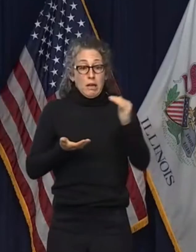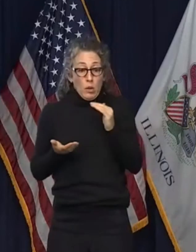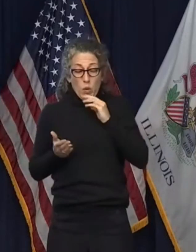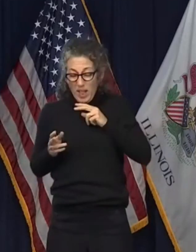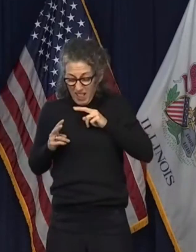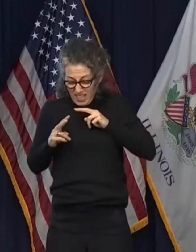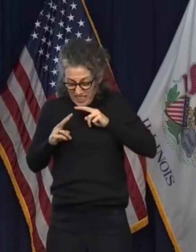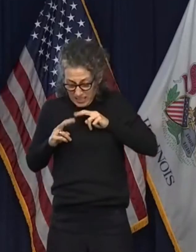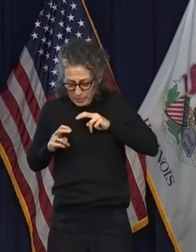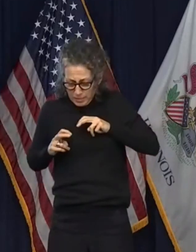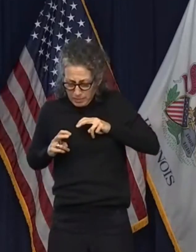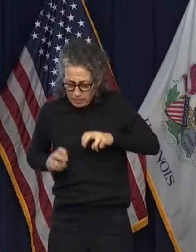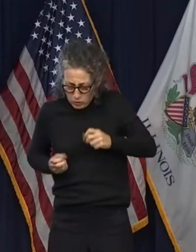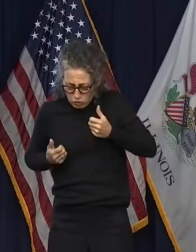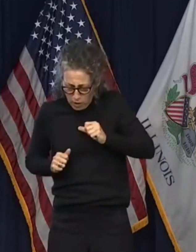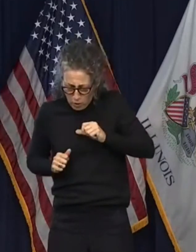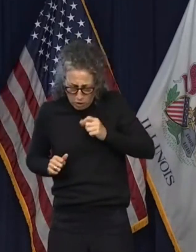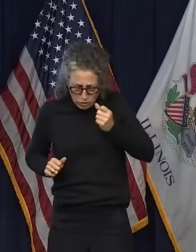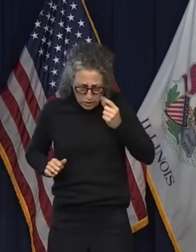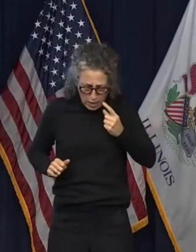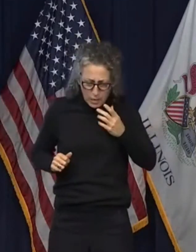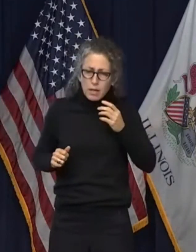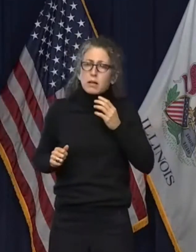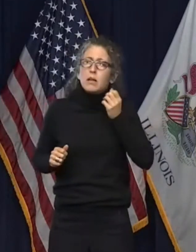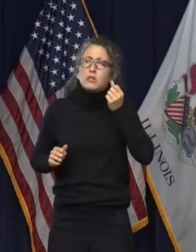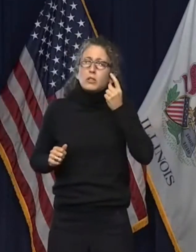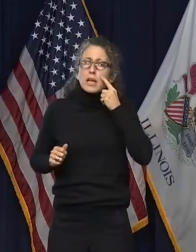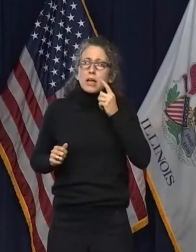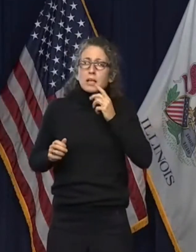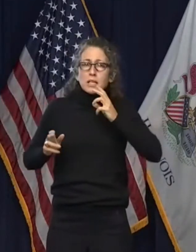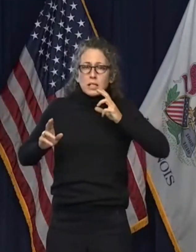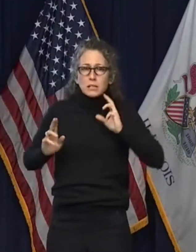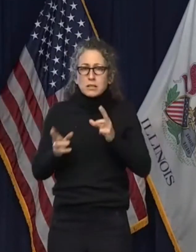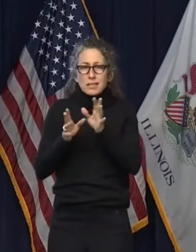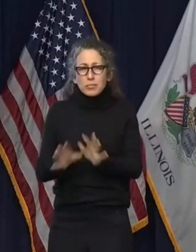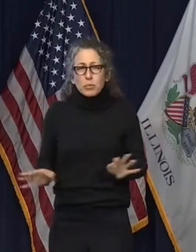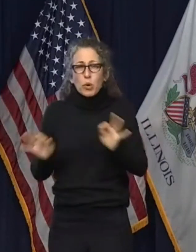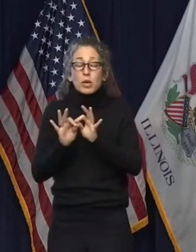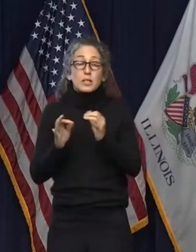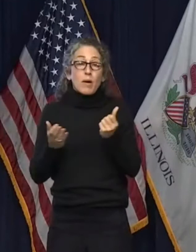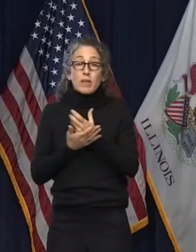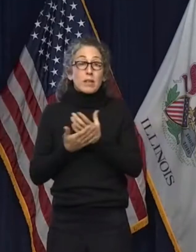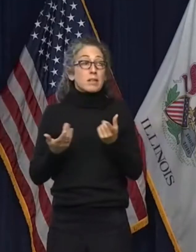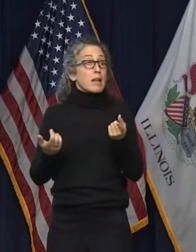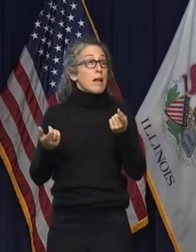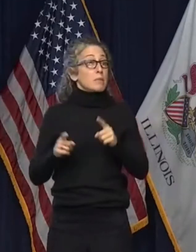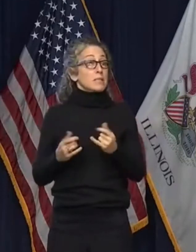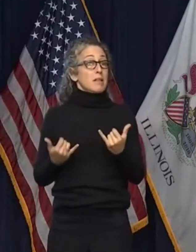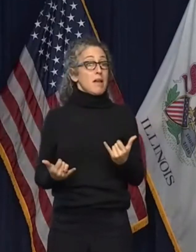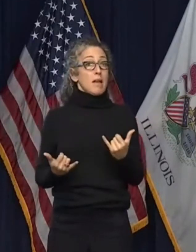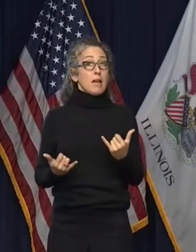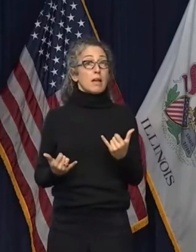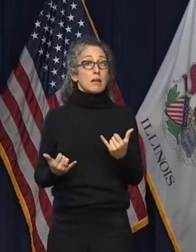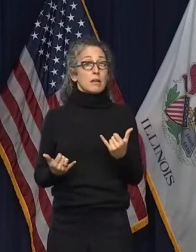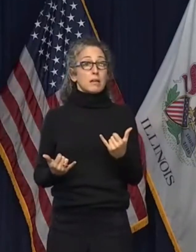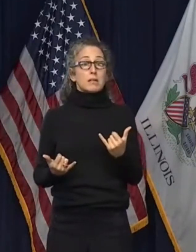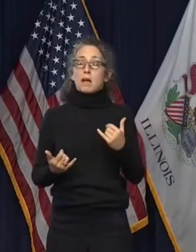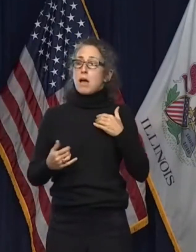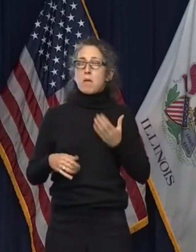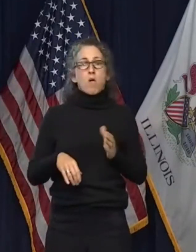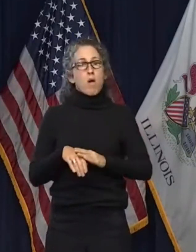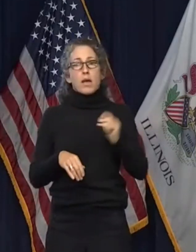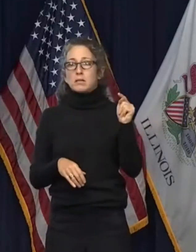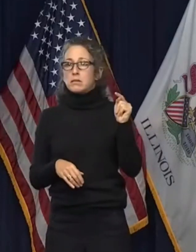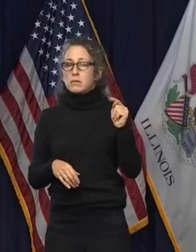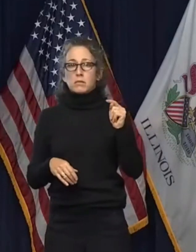understanding the urgency, and even the information that came out today. You know, as soon as I put that out, people were like, I'm on this right now.